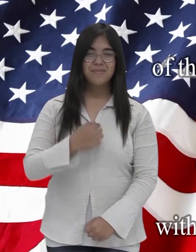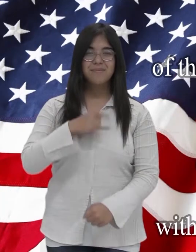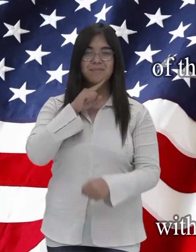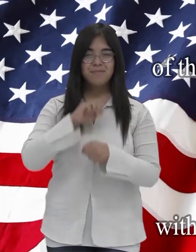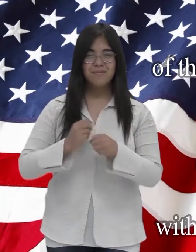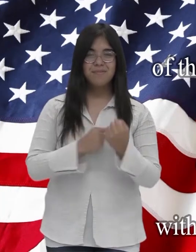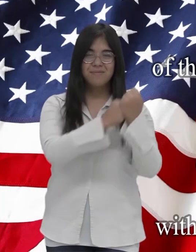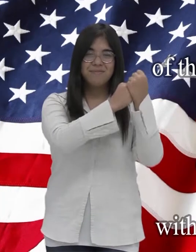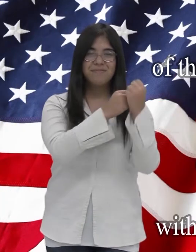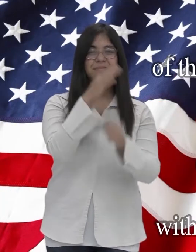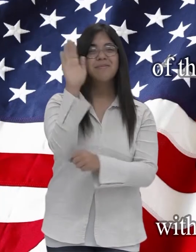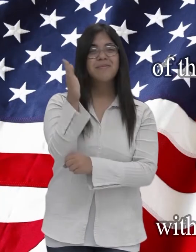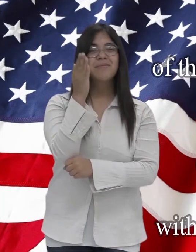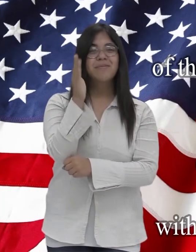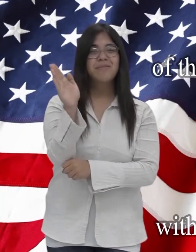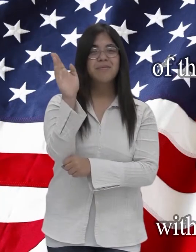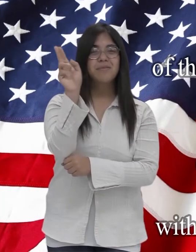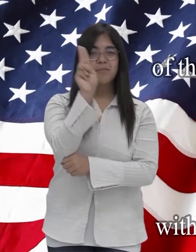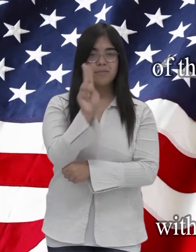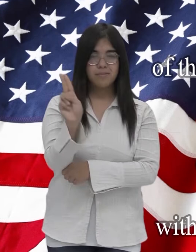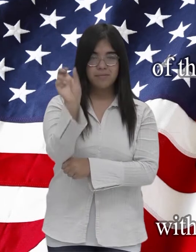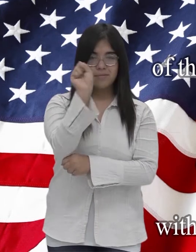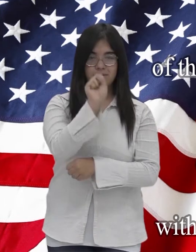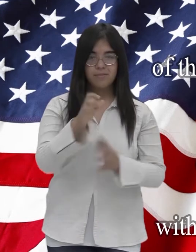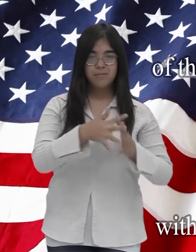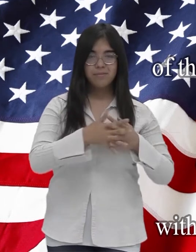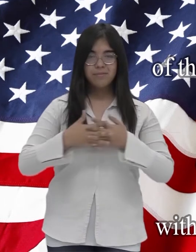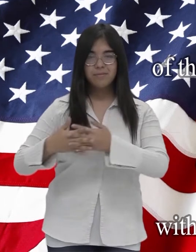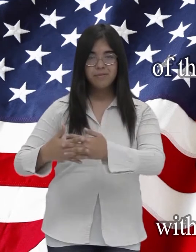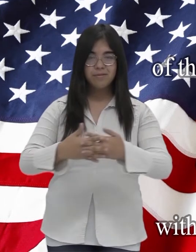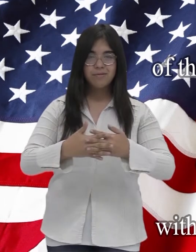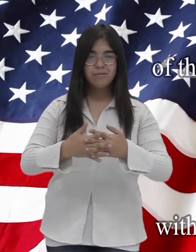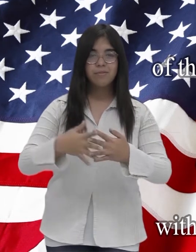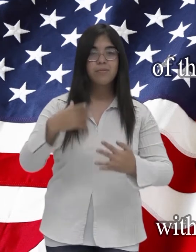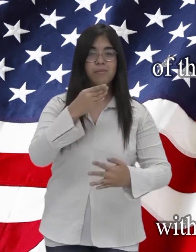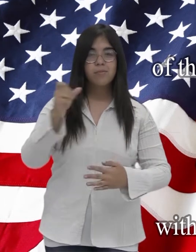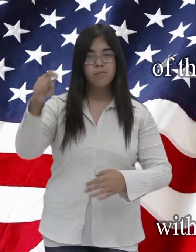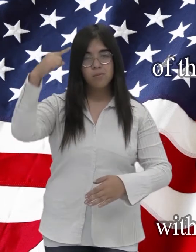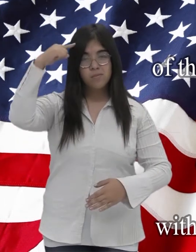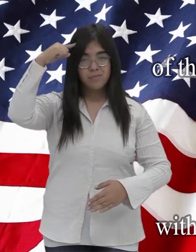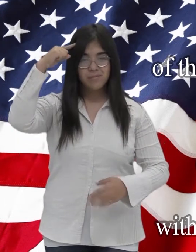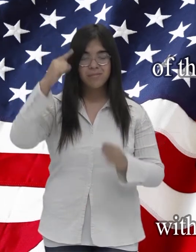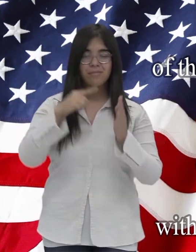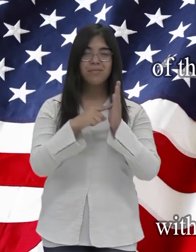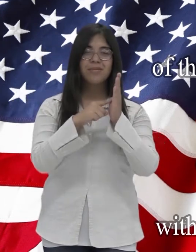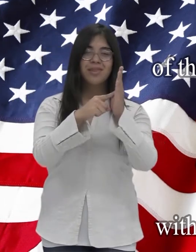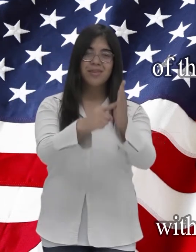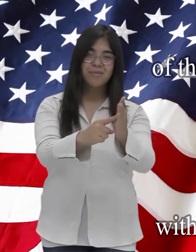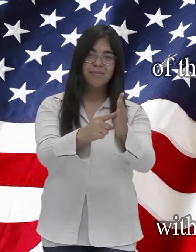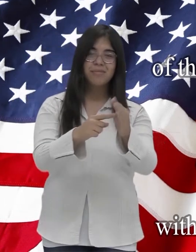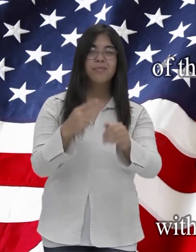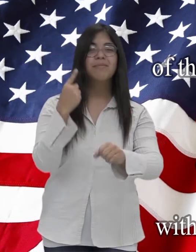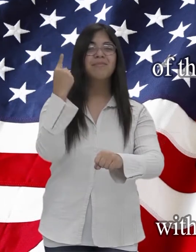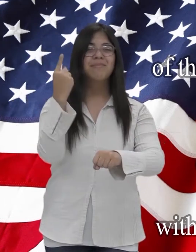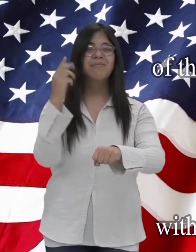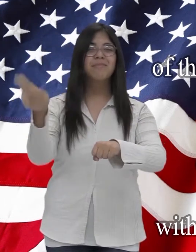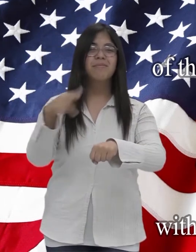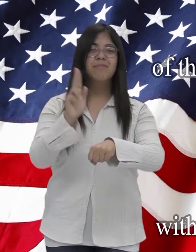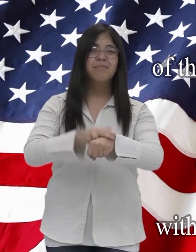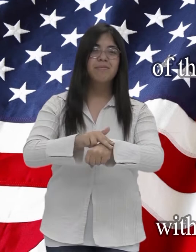pledge allegiance to the flag of the United States of America and to the republic for which it stands, one nation,